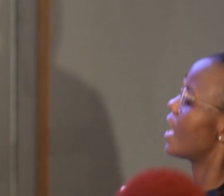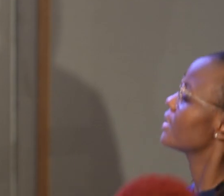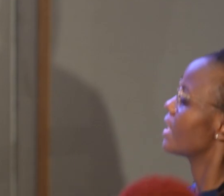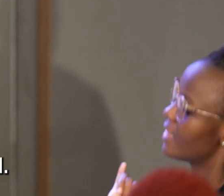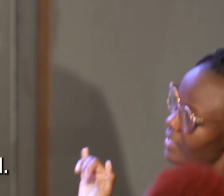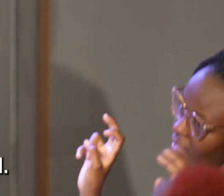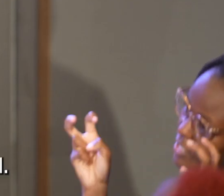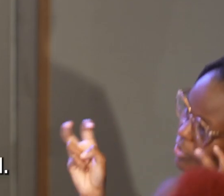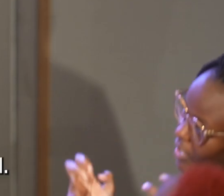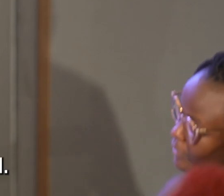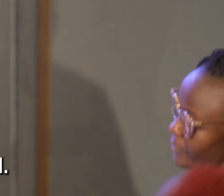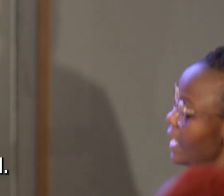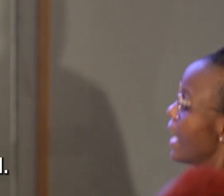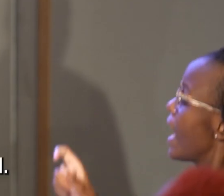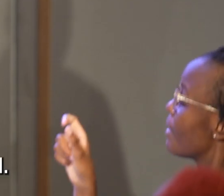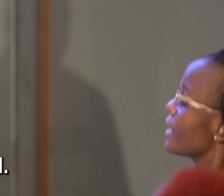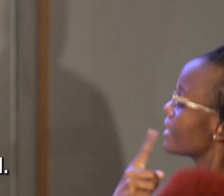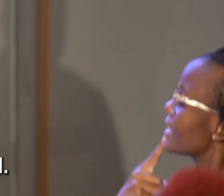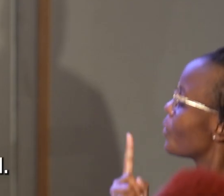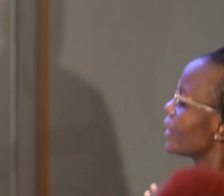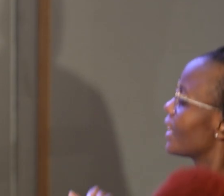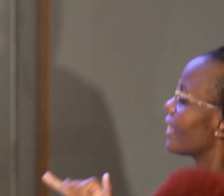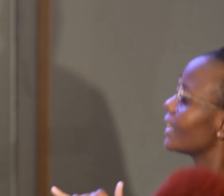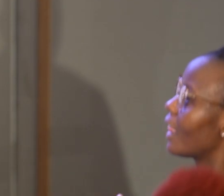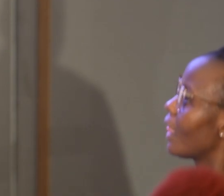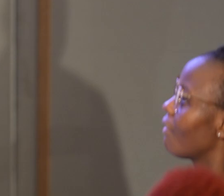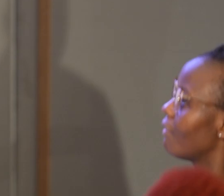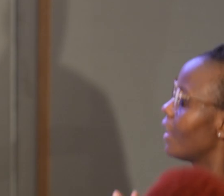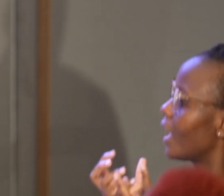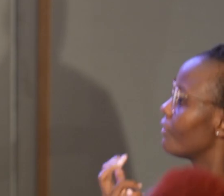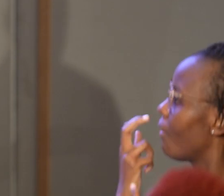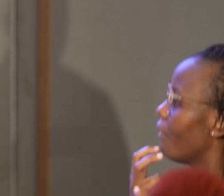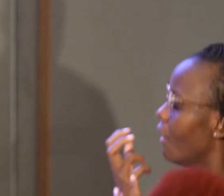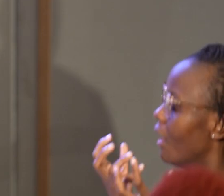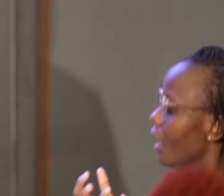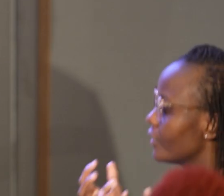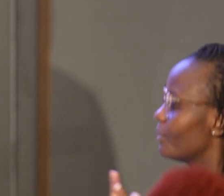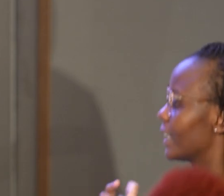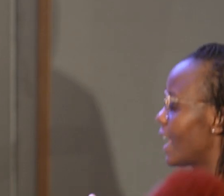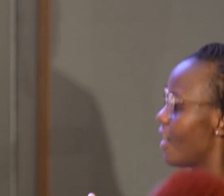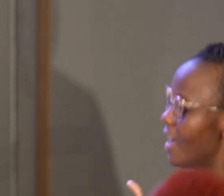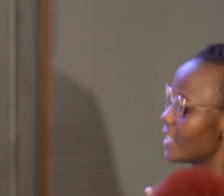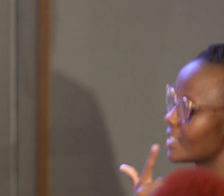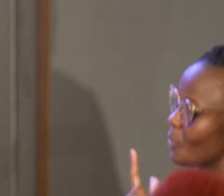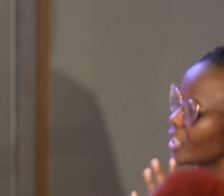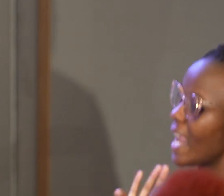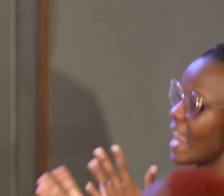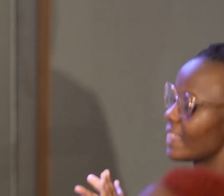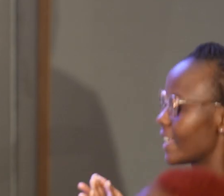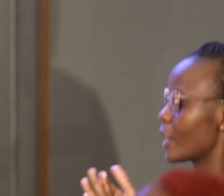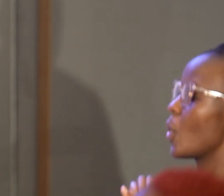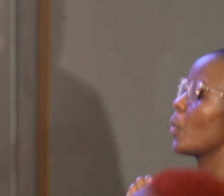us. Someone told us that that is a mouthful. We have modified that slogan to be nothing without